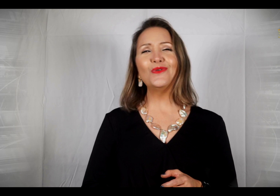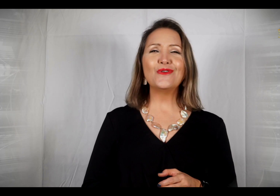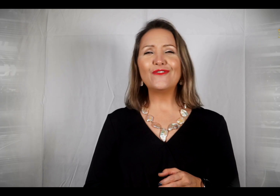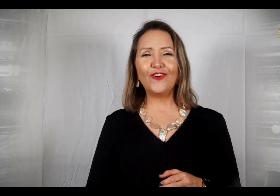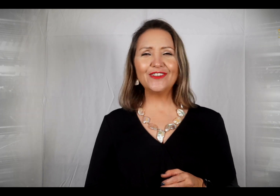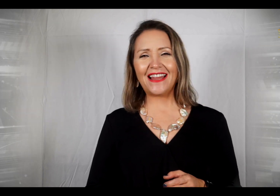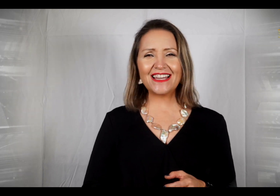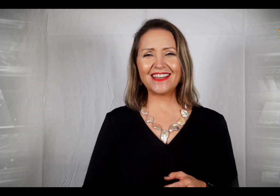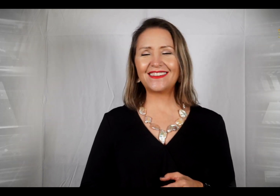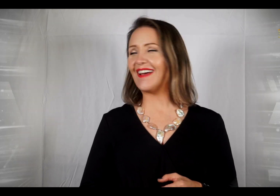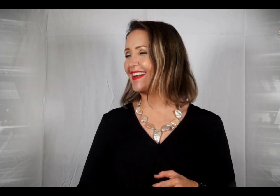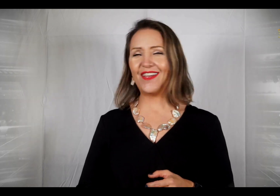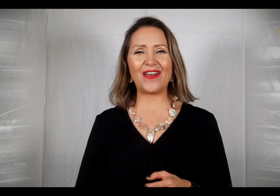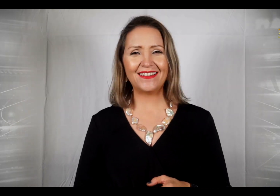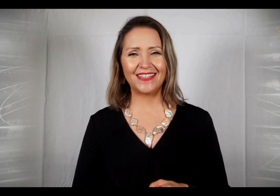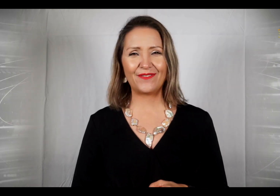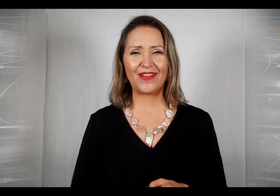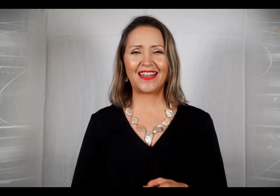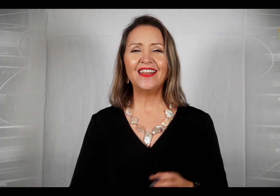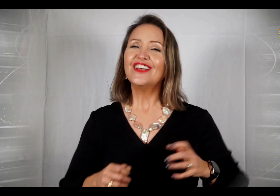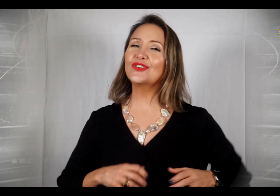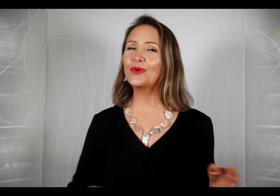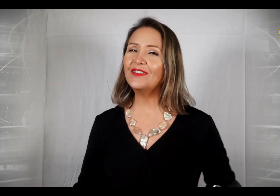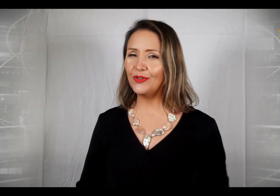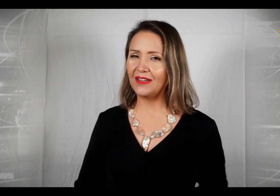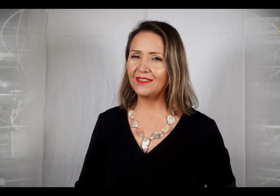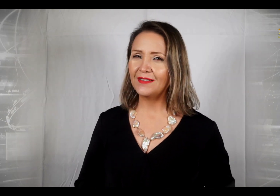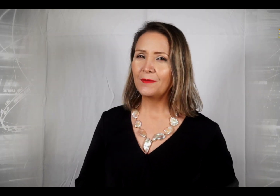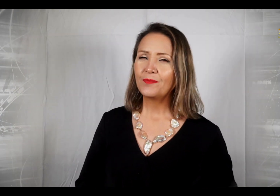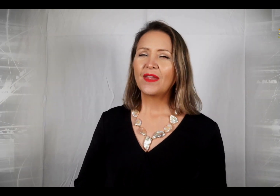Ooh, false lashes. I'm glad you're asking about that. So the question is,